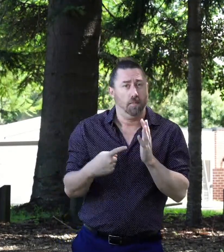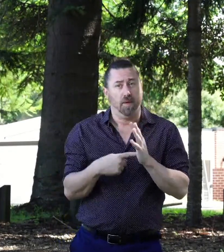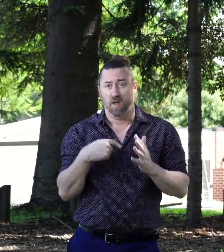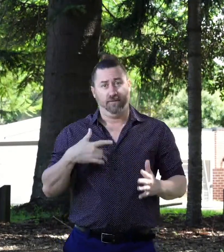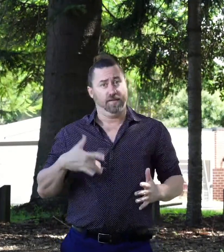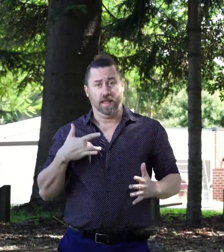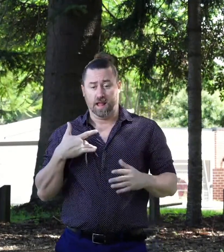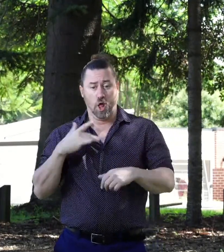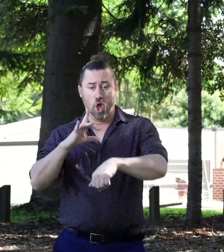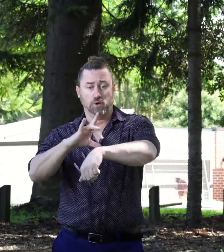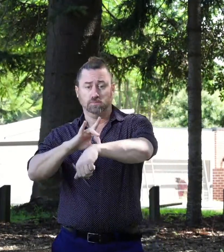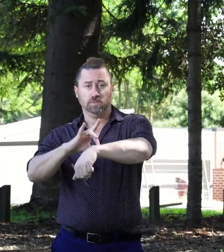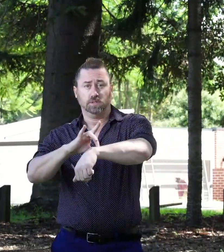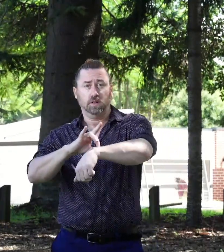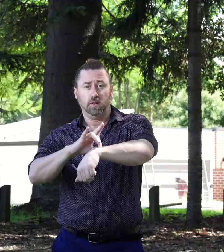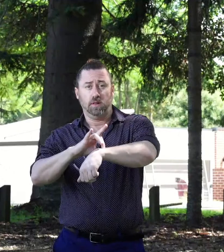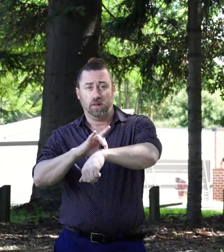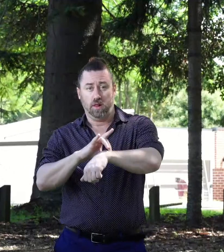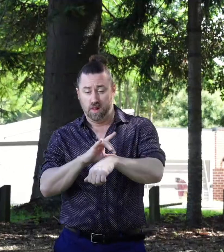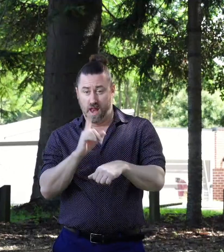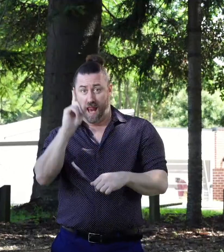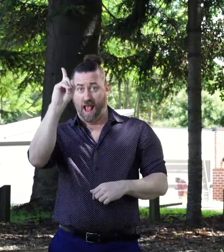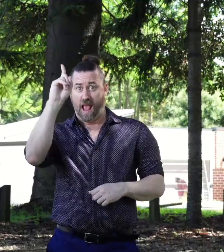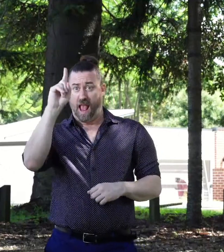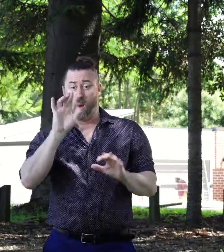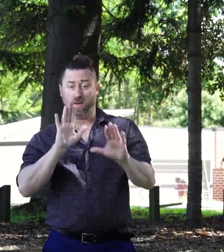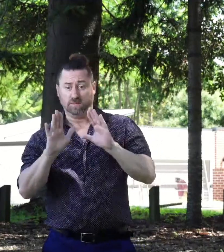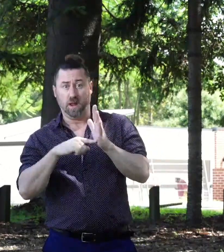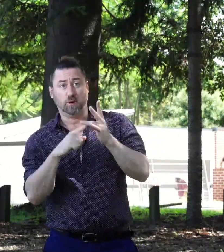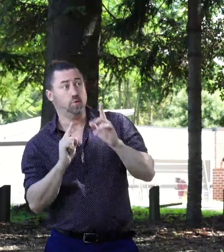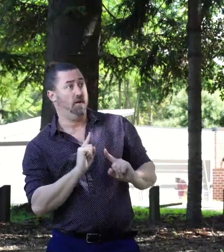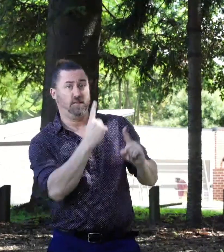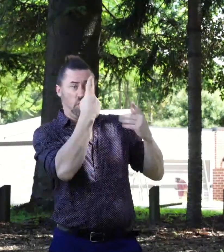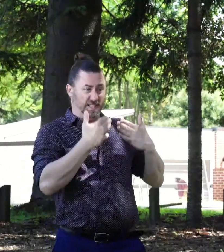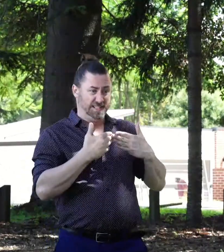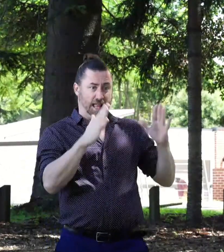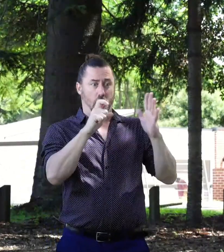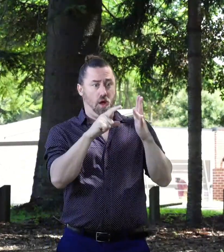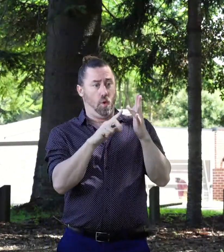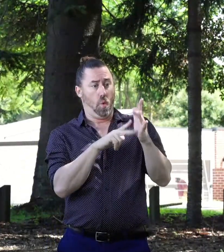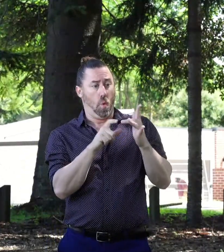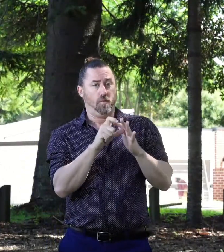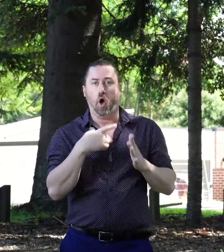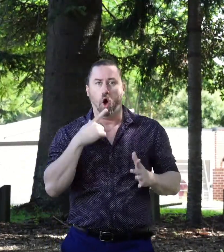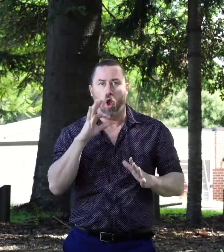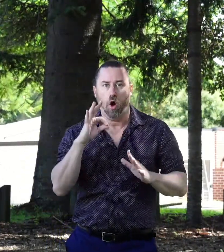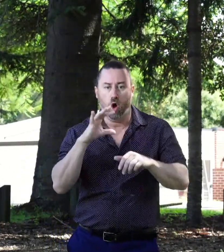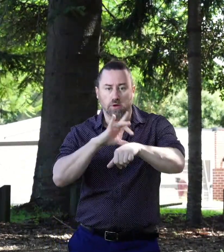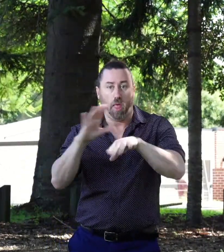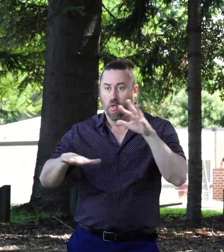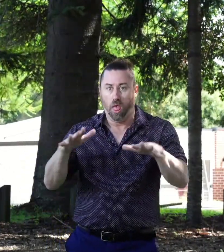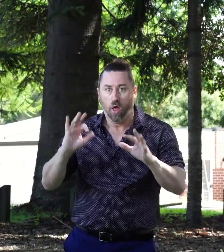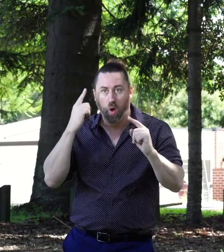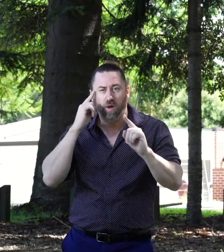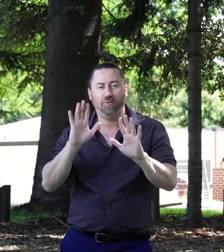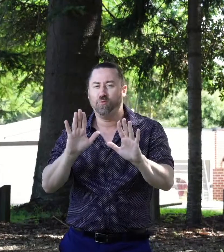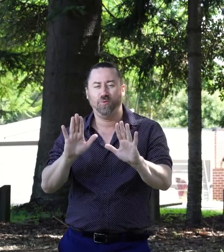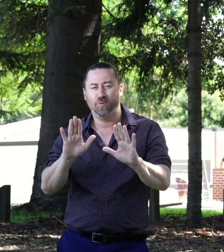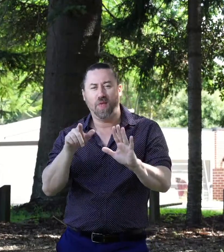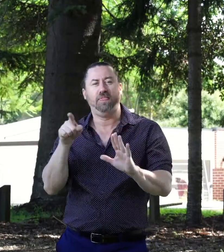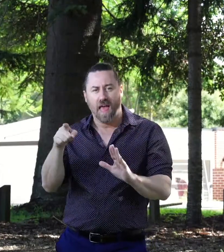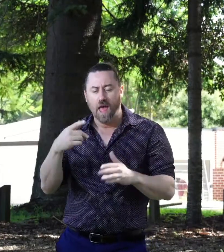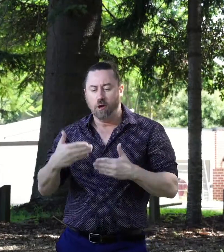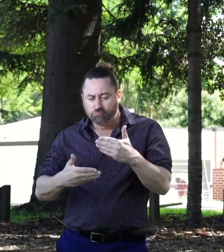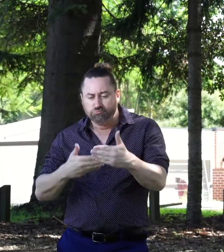capacity of our hospitals that we were during the peak of the pandemic. That's not to say our hospitals can't cope, they will be able to cope, but